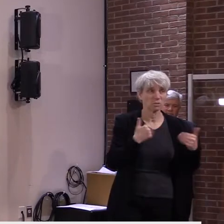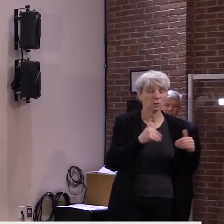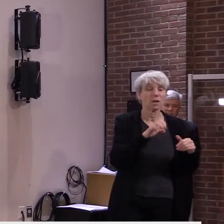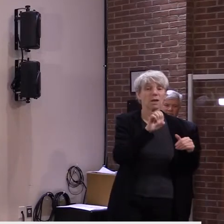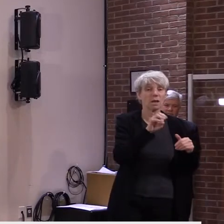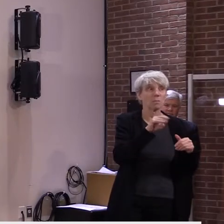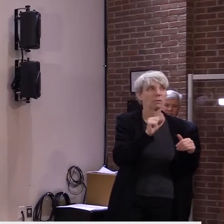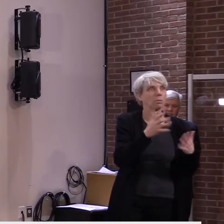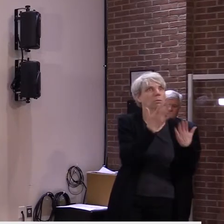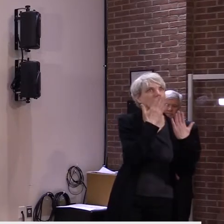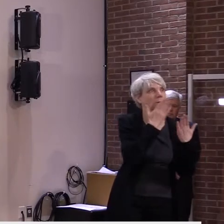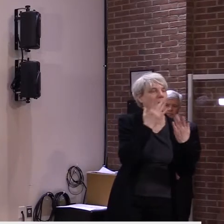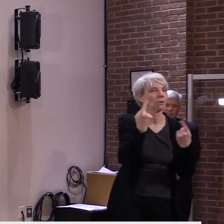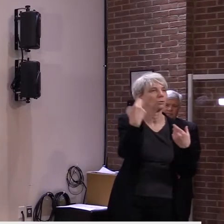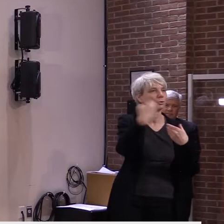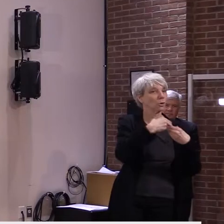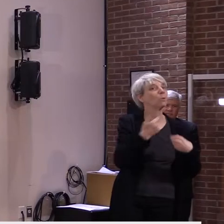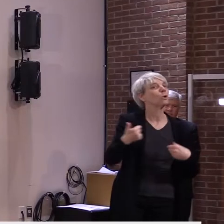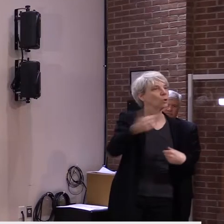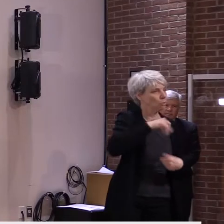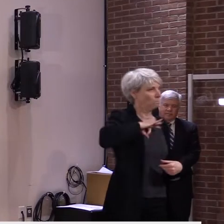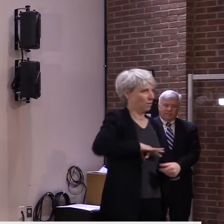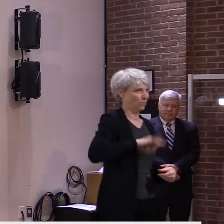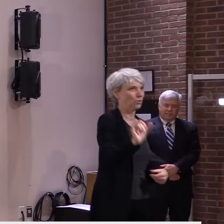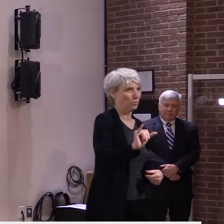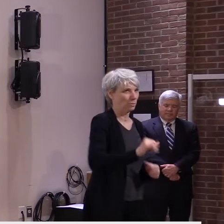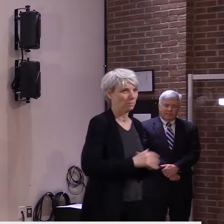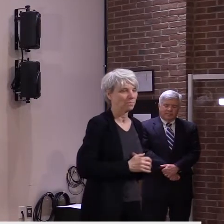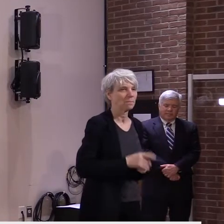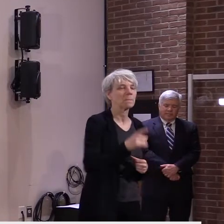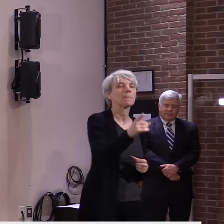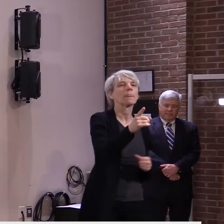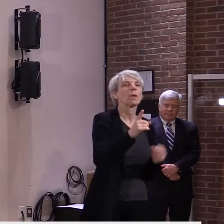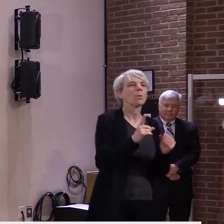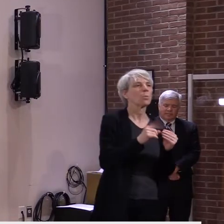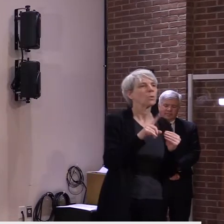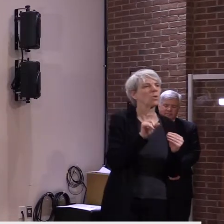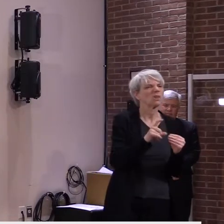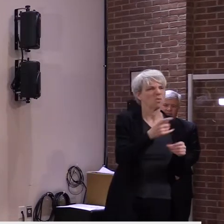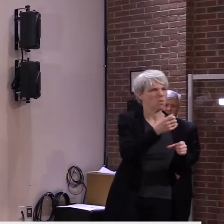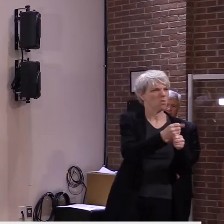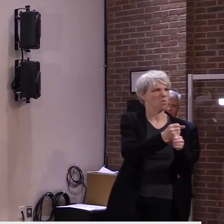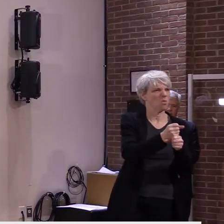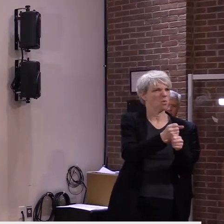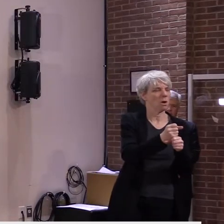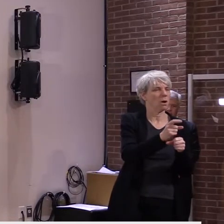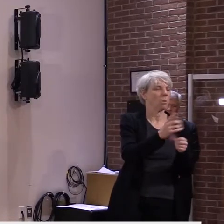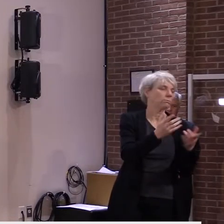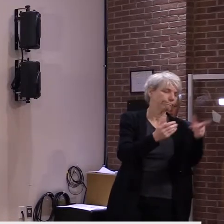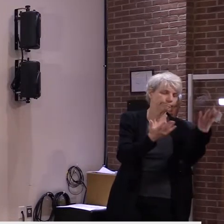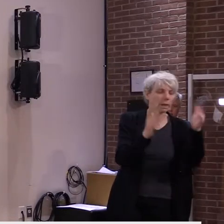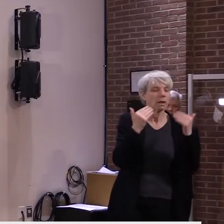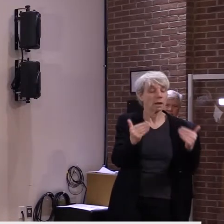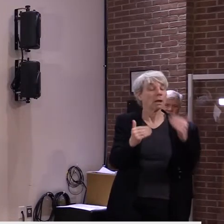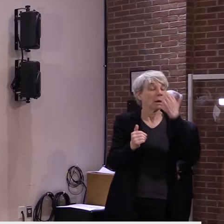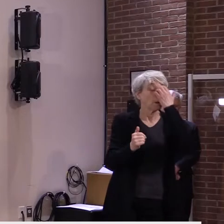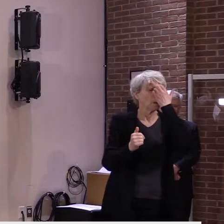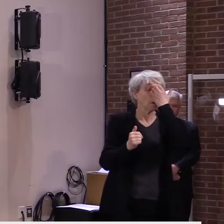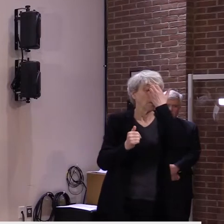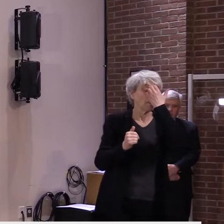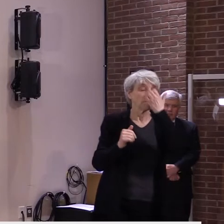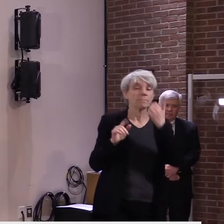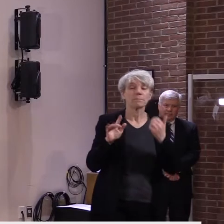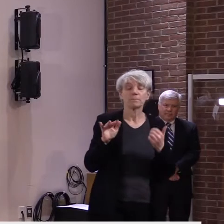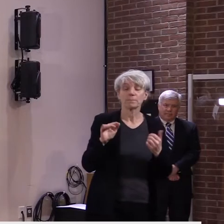to have you join them, but to yourself. And the other question, I guess, might as well, we were talking about this earlier. Of those